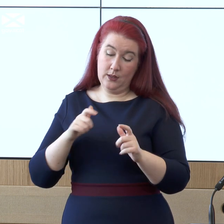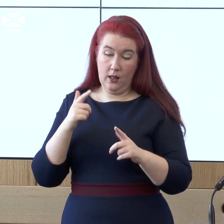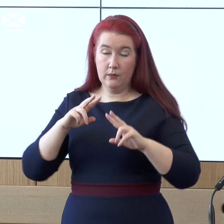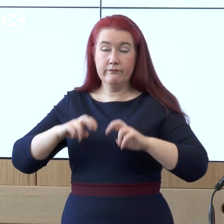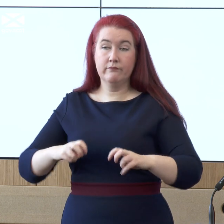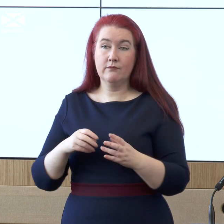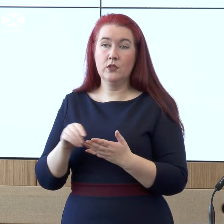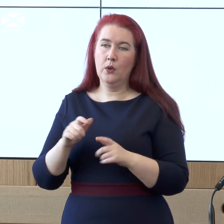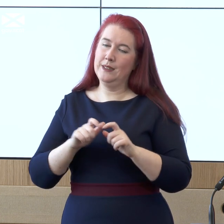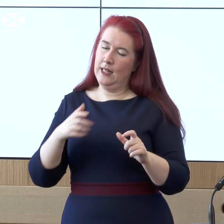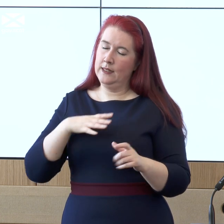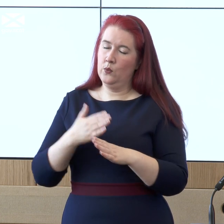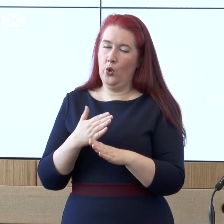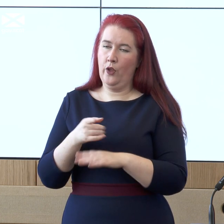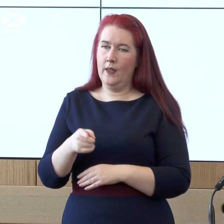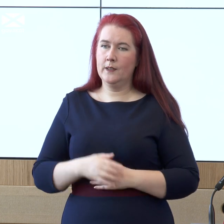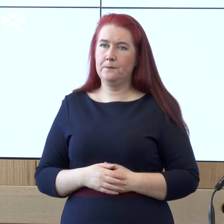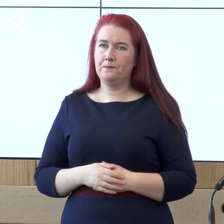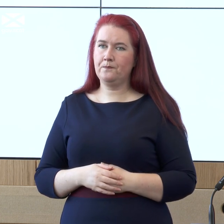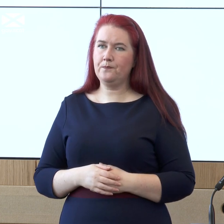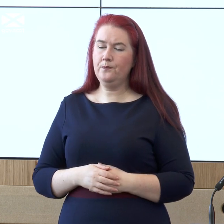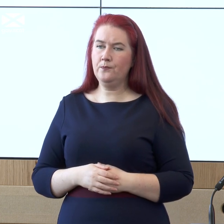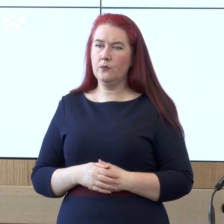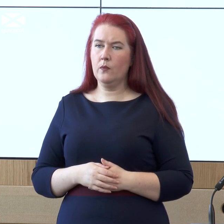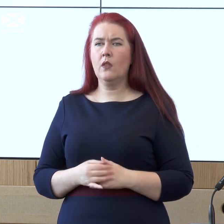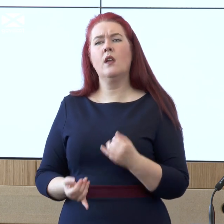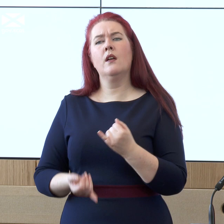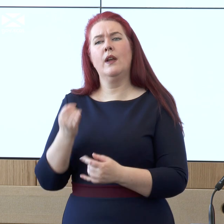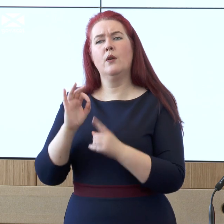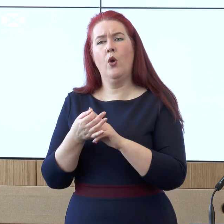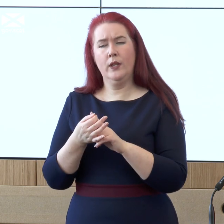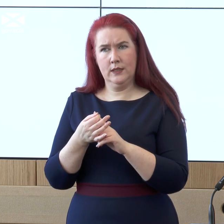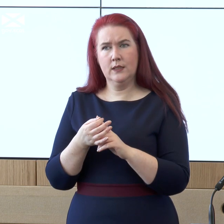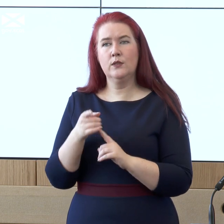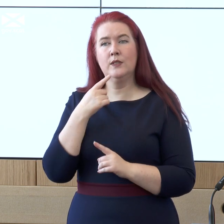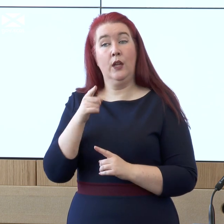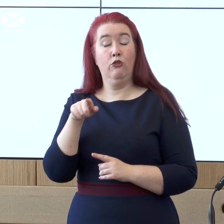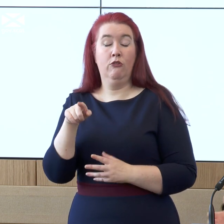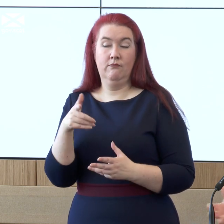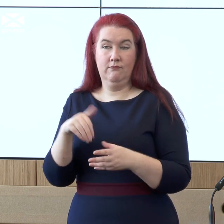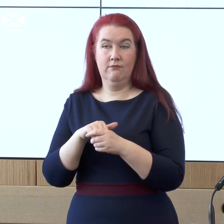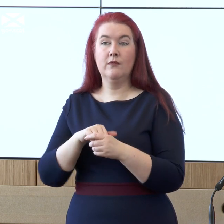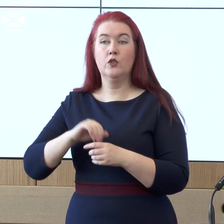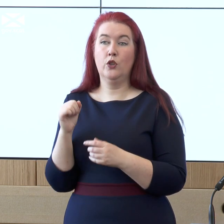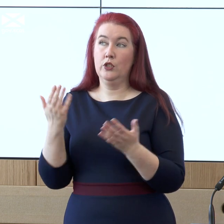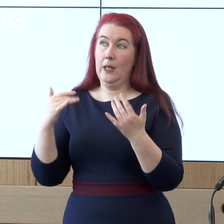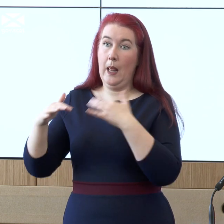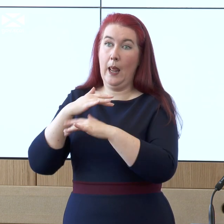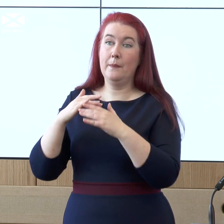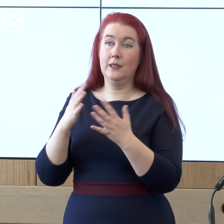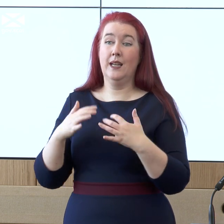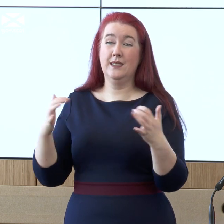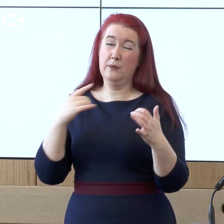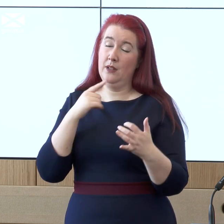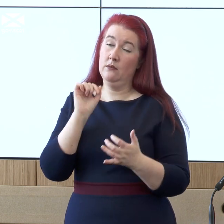There is work to be done. The final point I would make in relation to your question, given that you were a member of the Climate Assembly, is just to say how valuable that